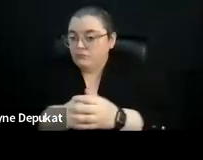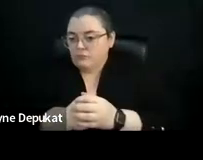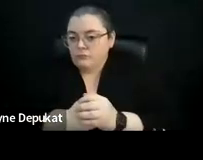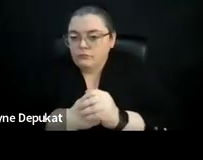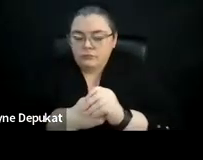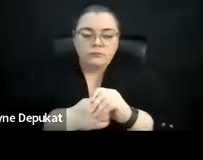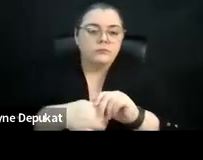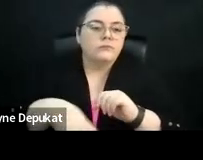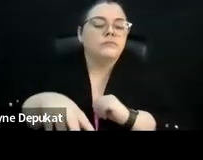over, make notes.